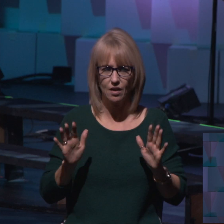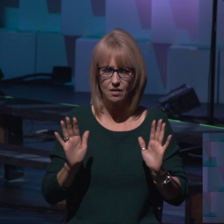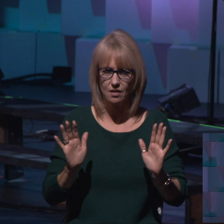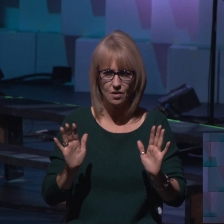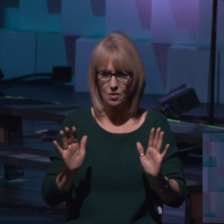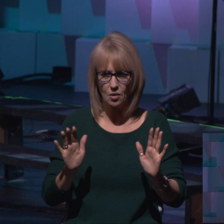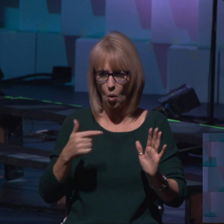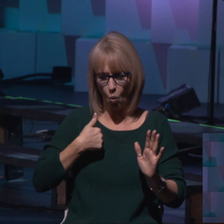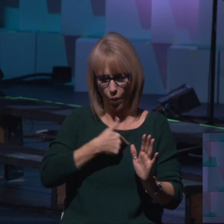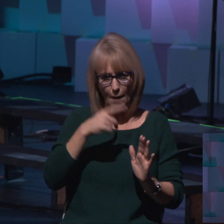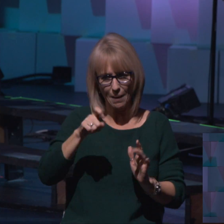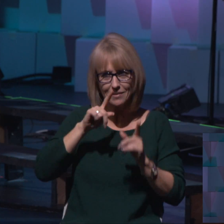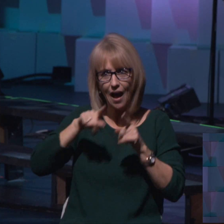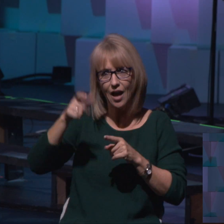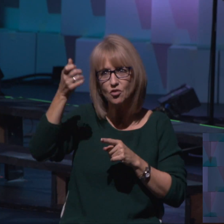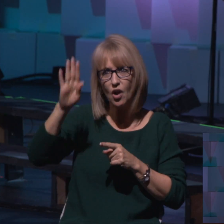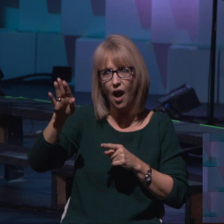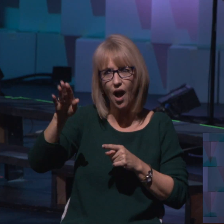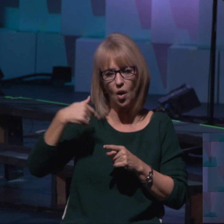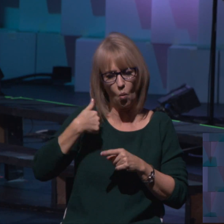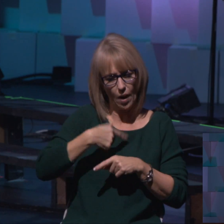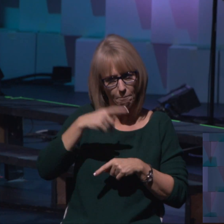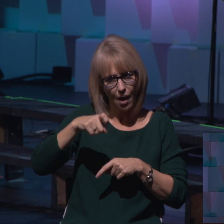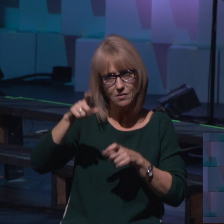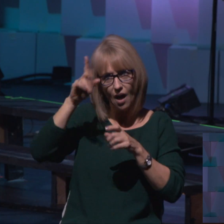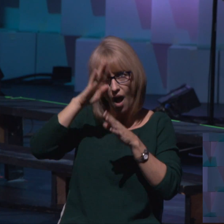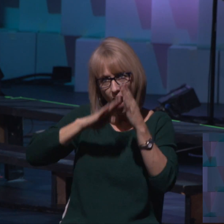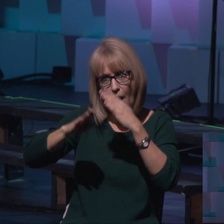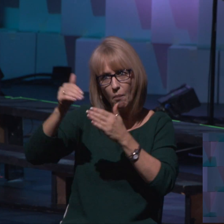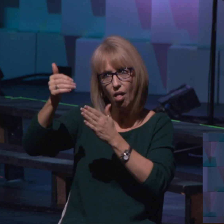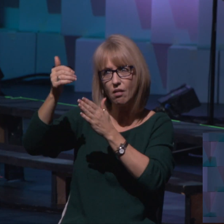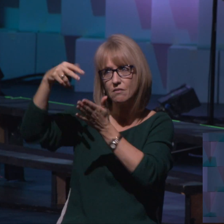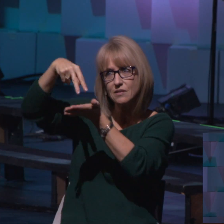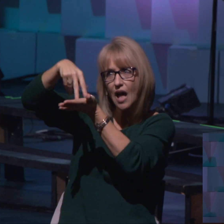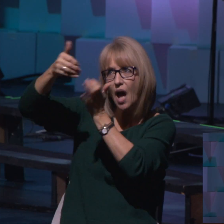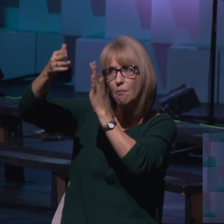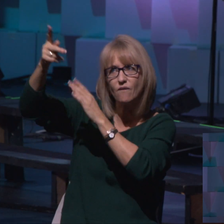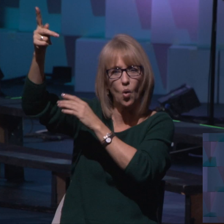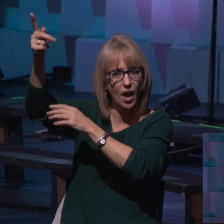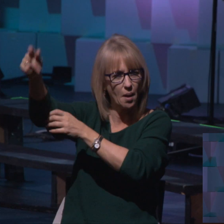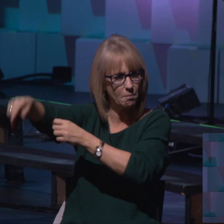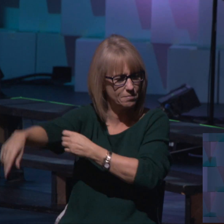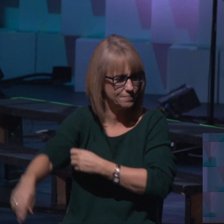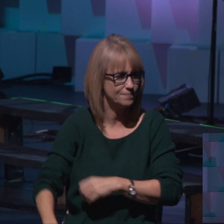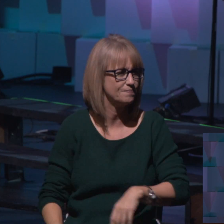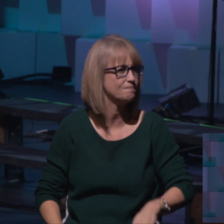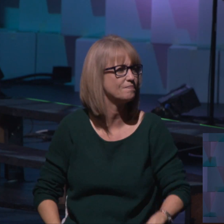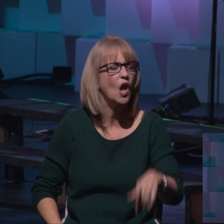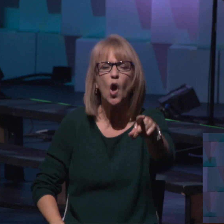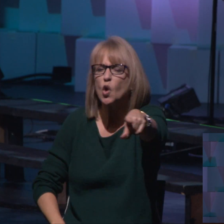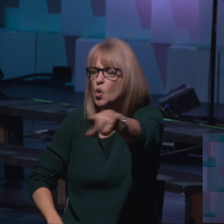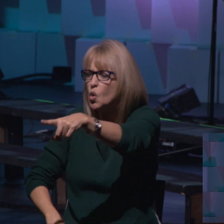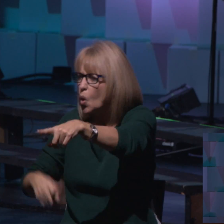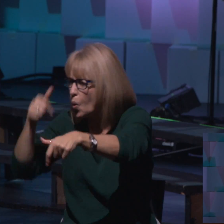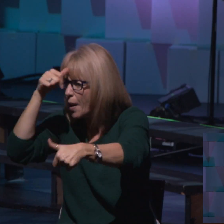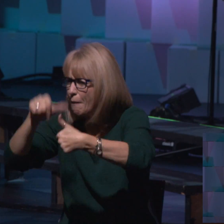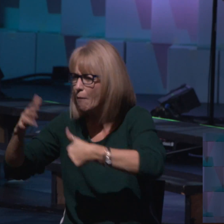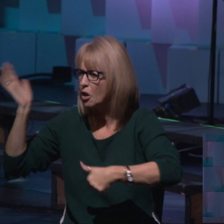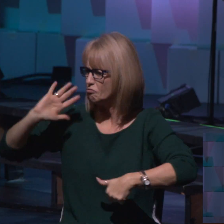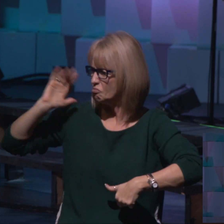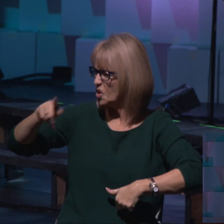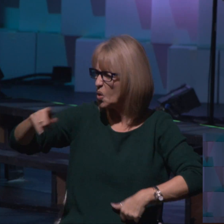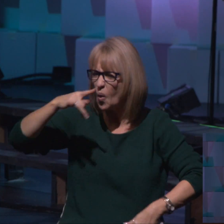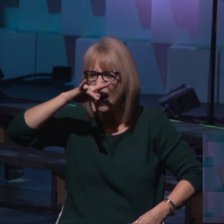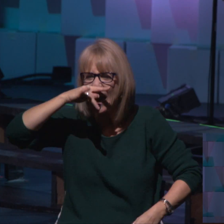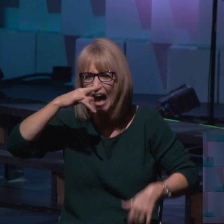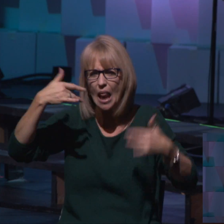us. That's just humility before him. When I was a kid, we used to play a game called King of the Hill. Now, King of the Hill,